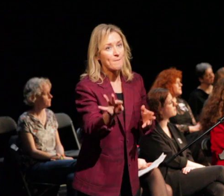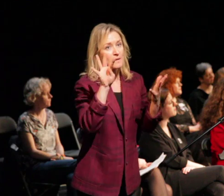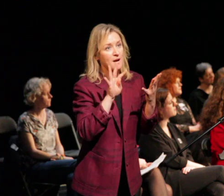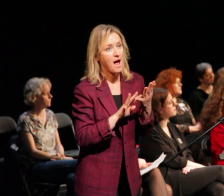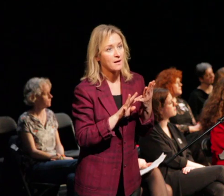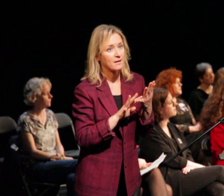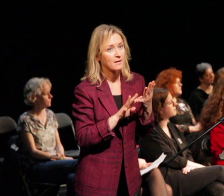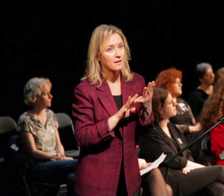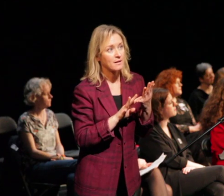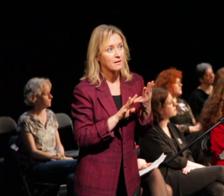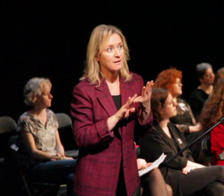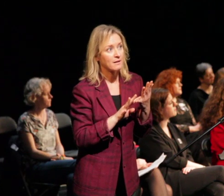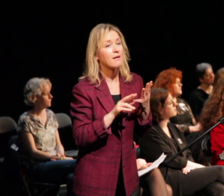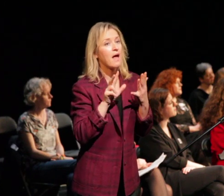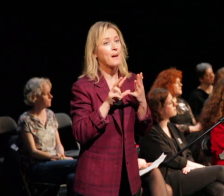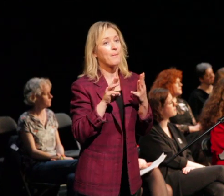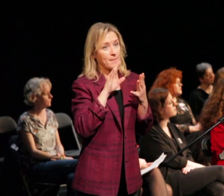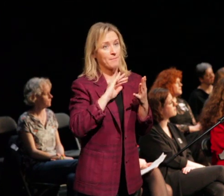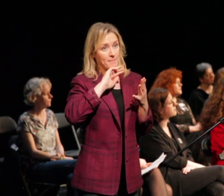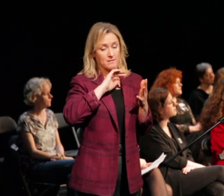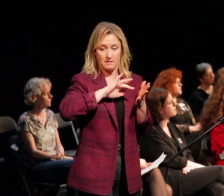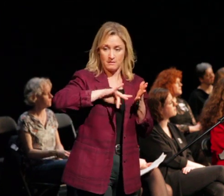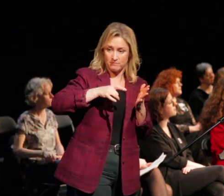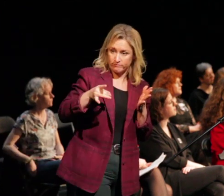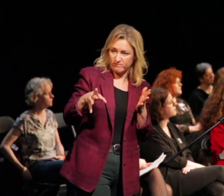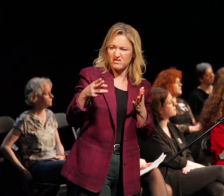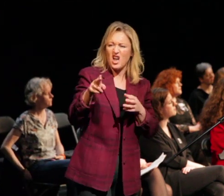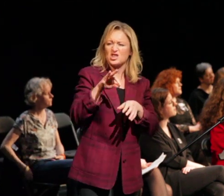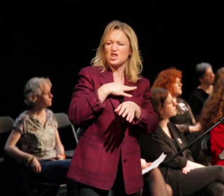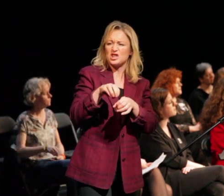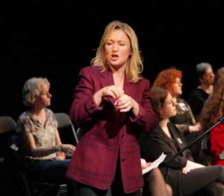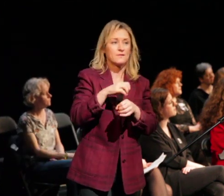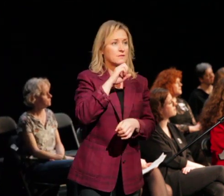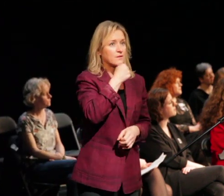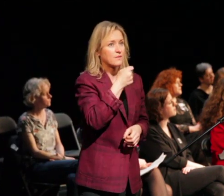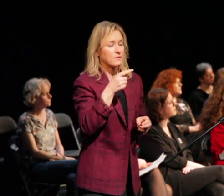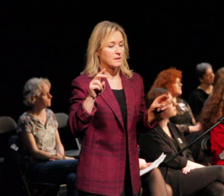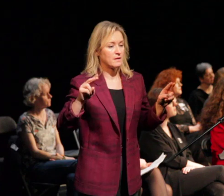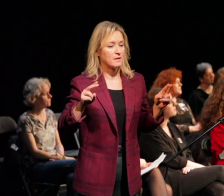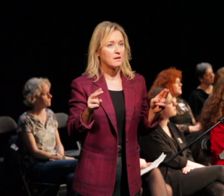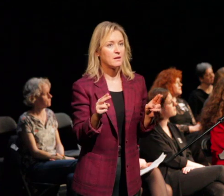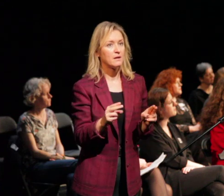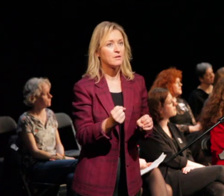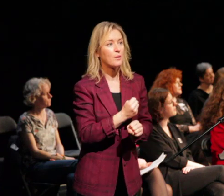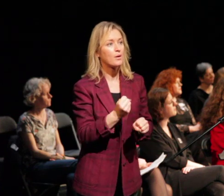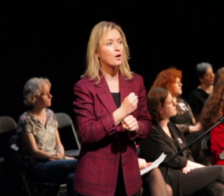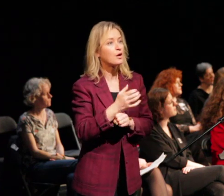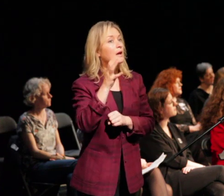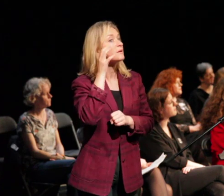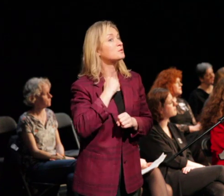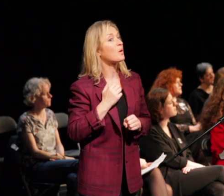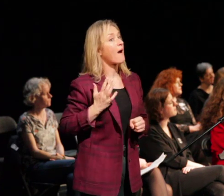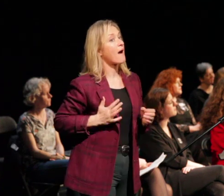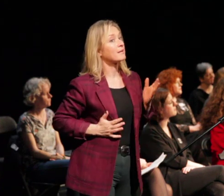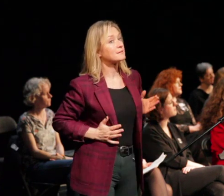leave or give up or think I wasn't good enough. Well, tough. The pool will get smaller. When you only listen to half of us, you only get